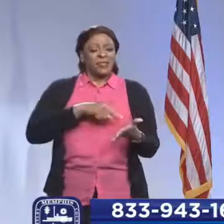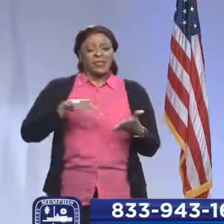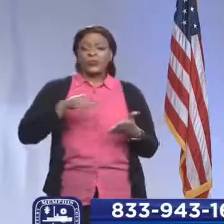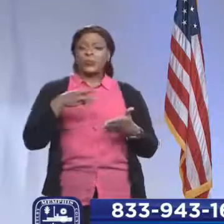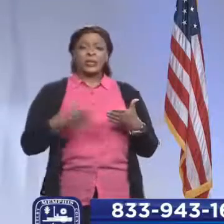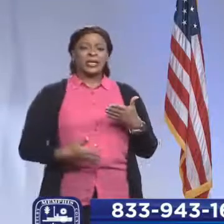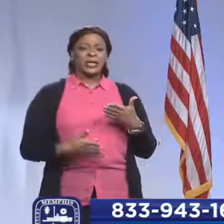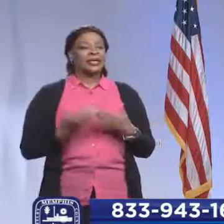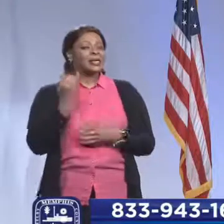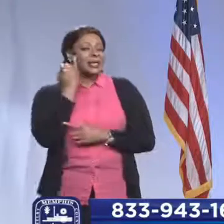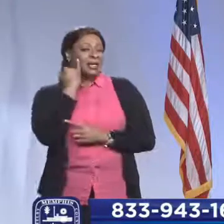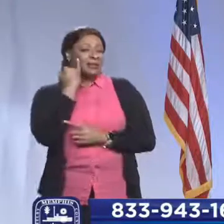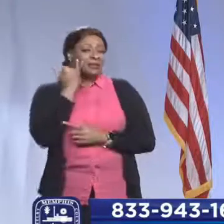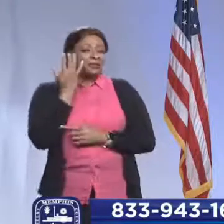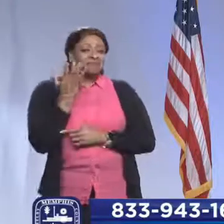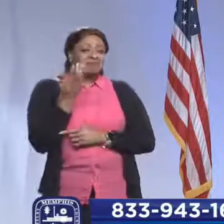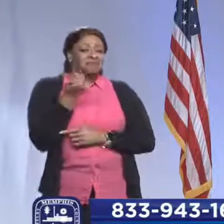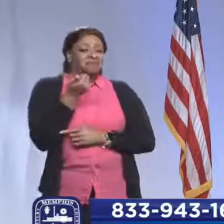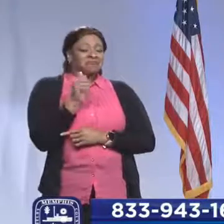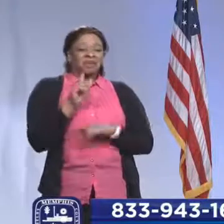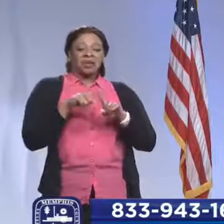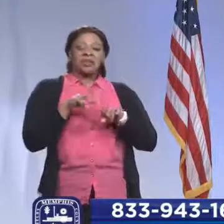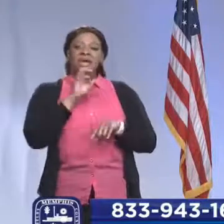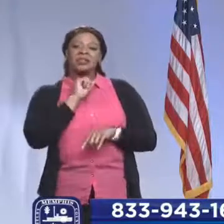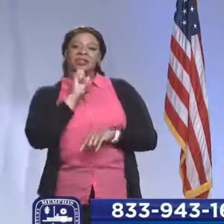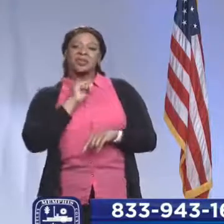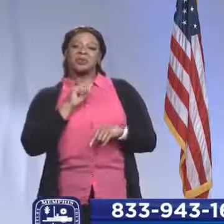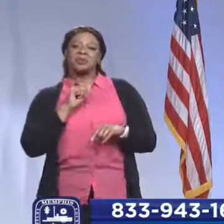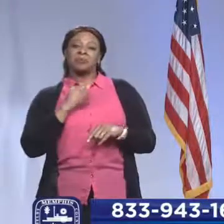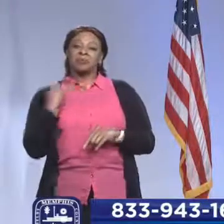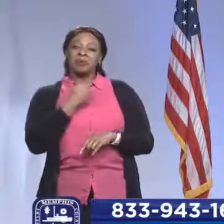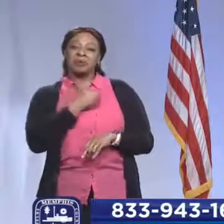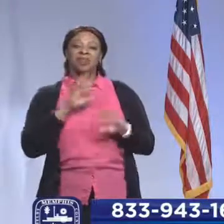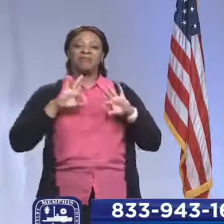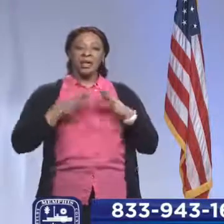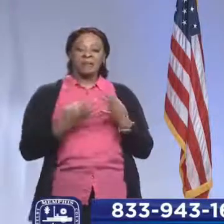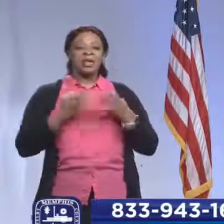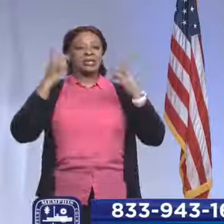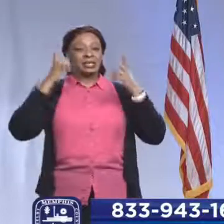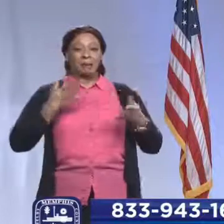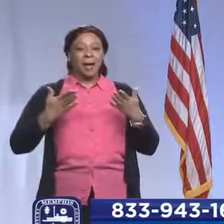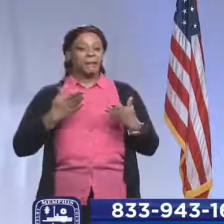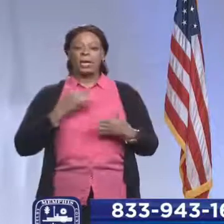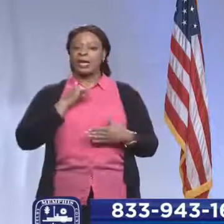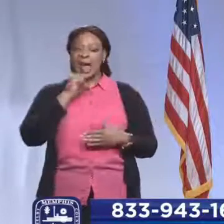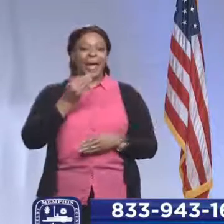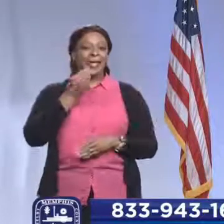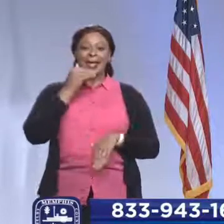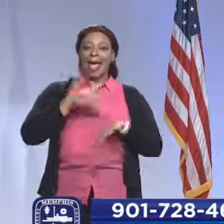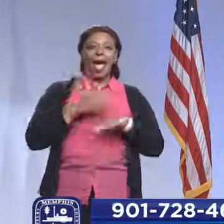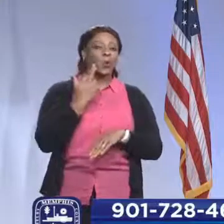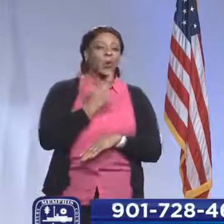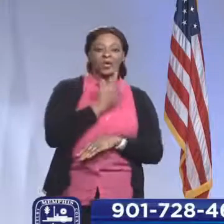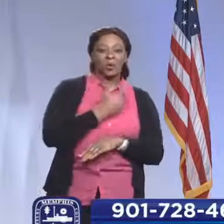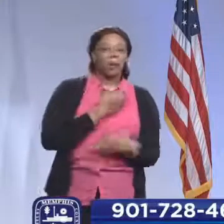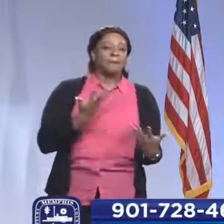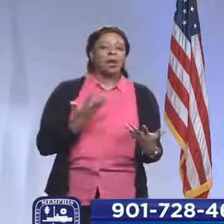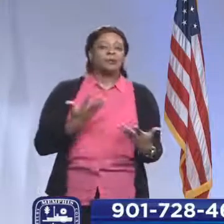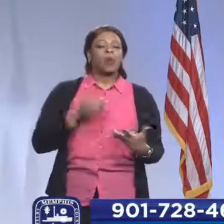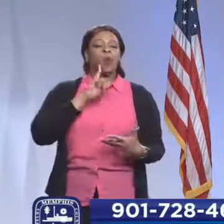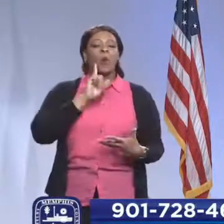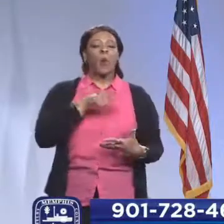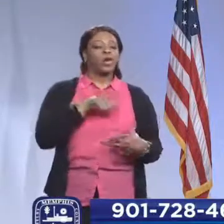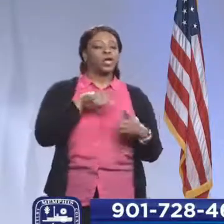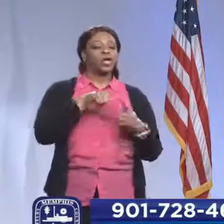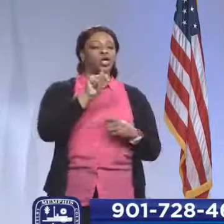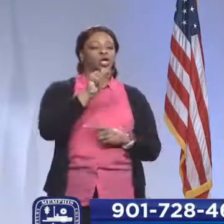weekend, if there's a senior in the family, the decision may be not to eat at the restaurant, but to get the order